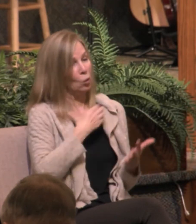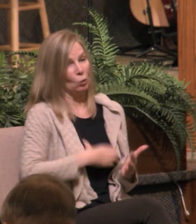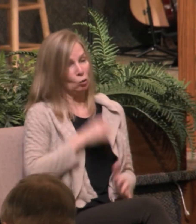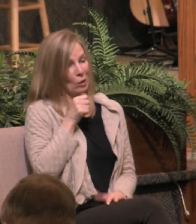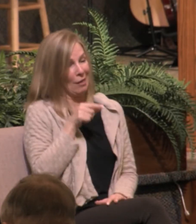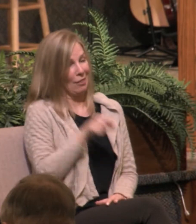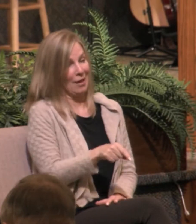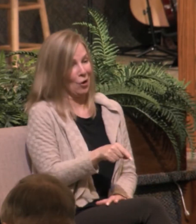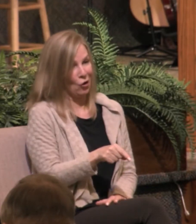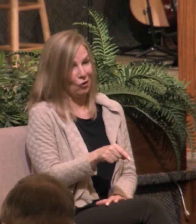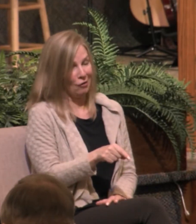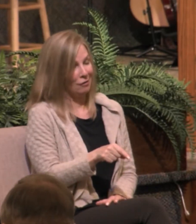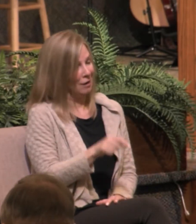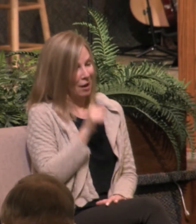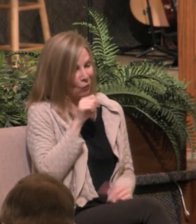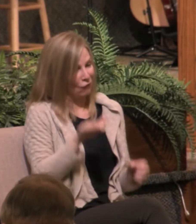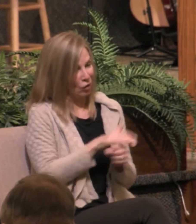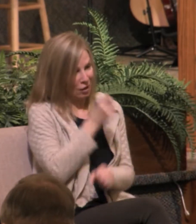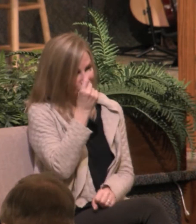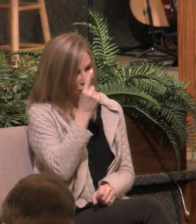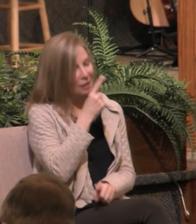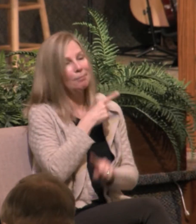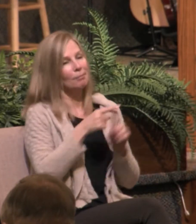quite understand, do it anyway.